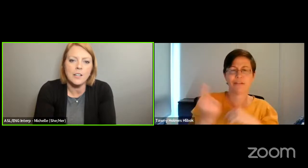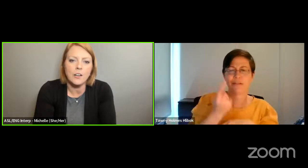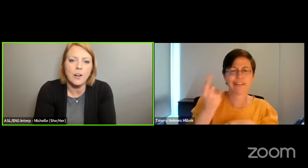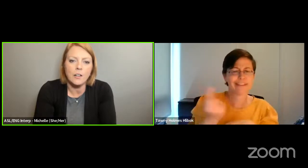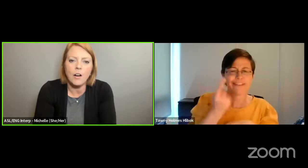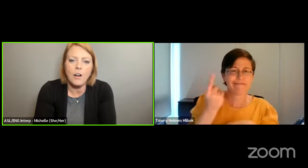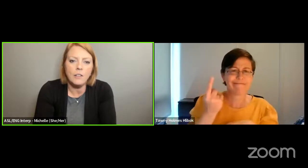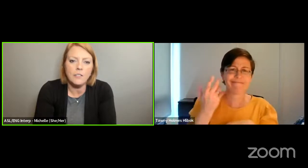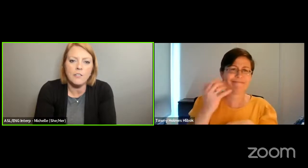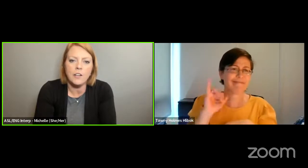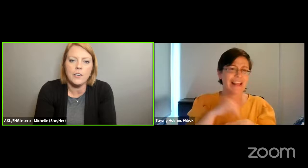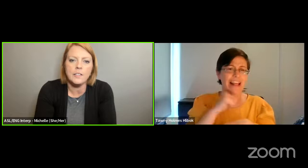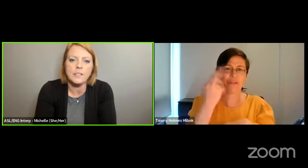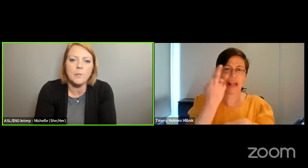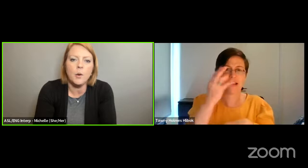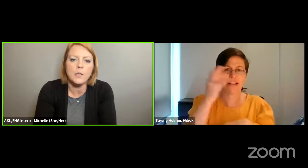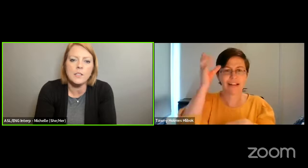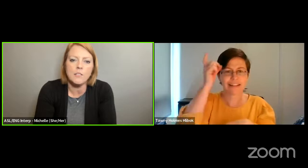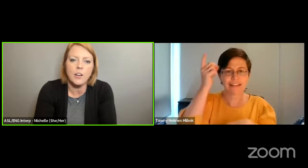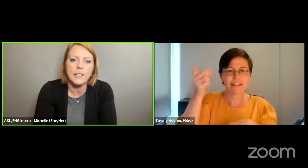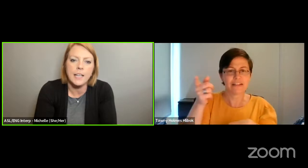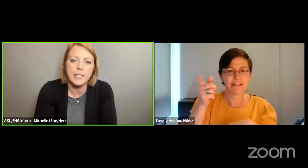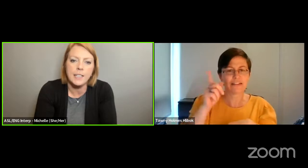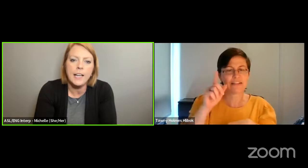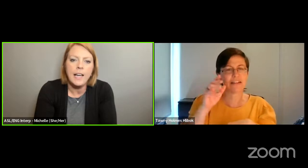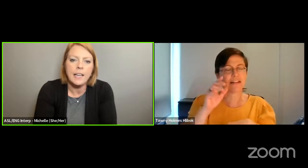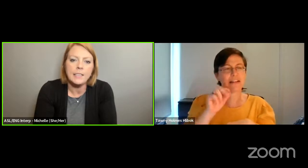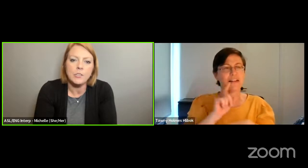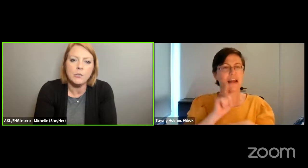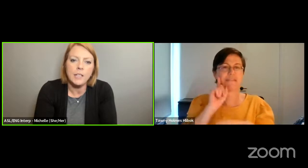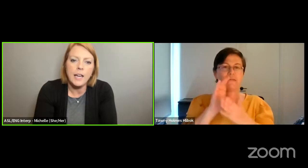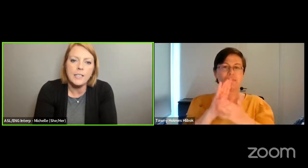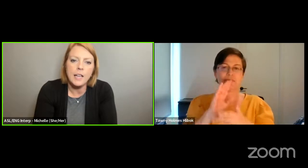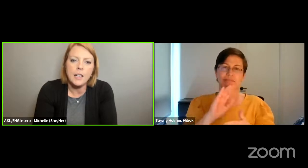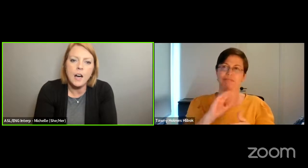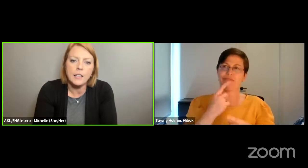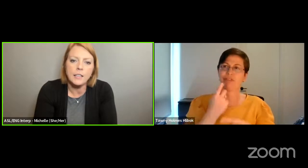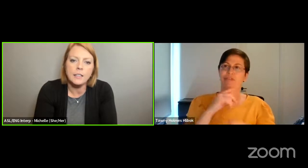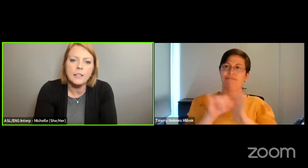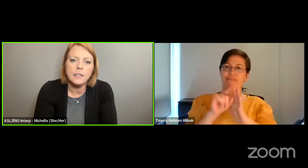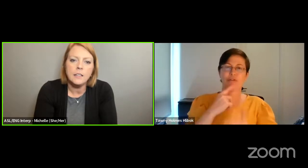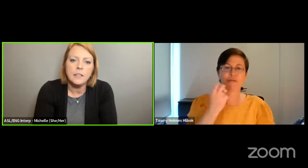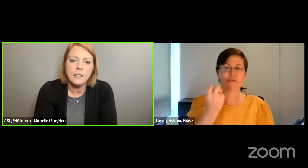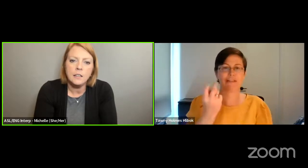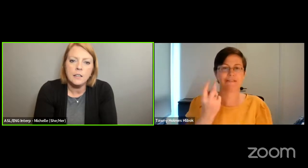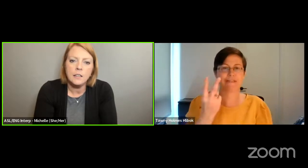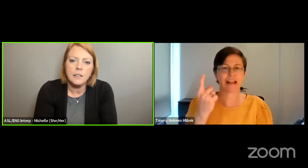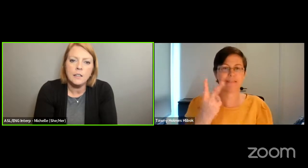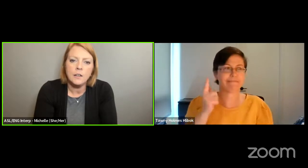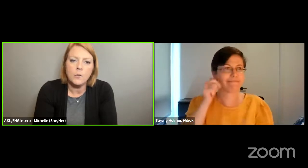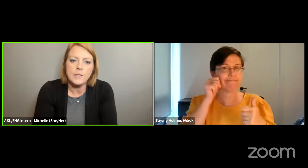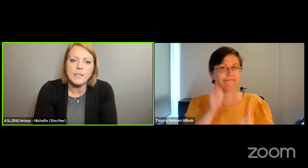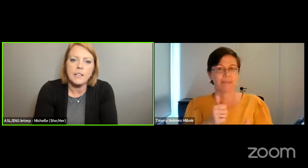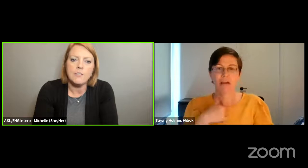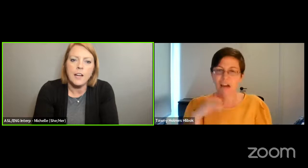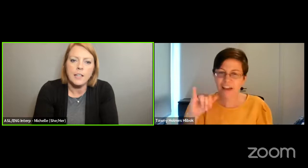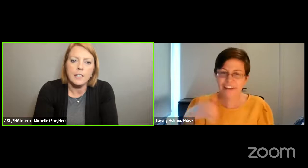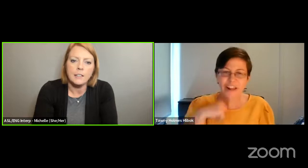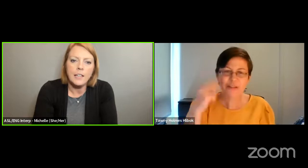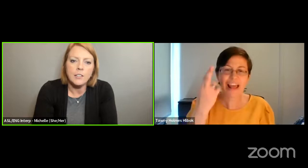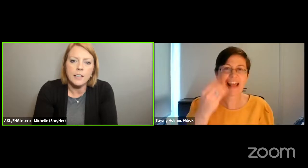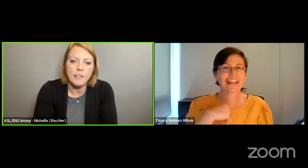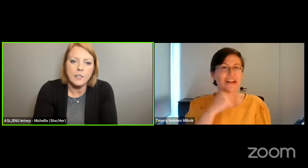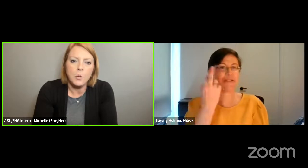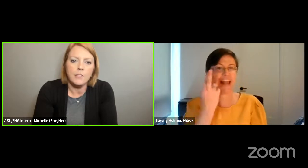to consider all of the various components of their identity. And I didn't realize that Colin was